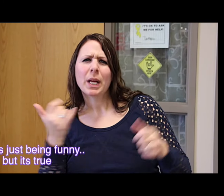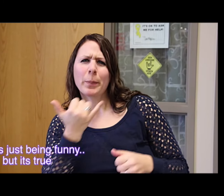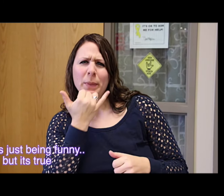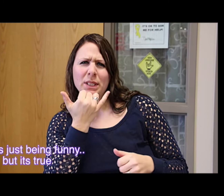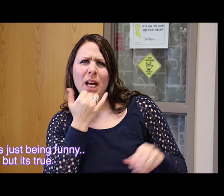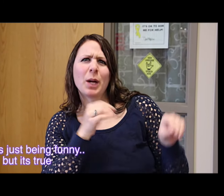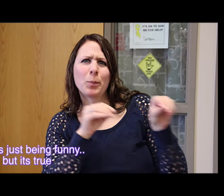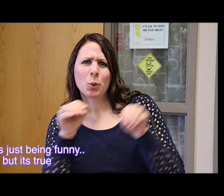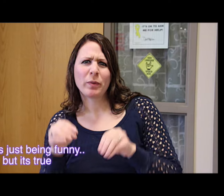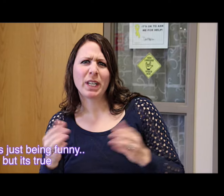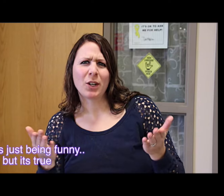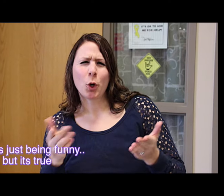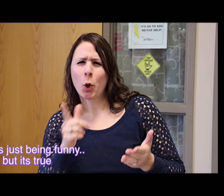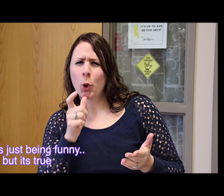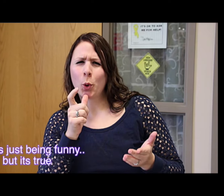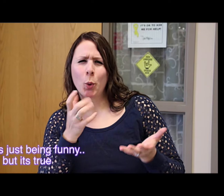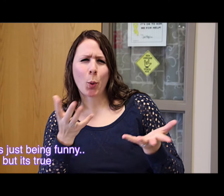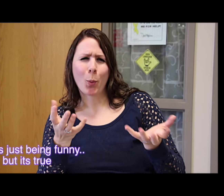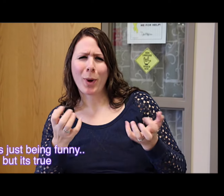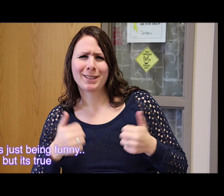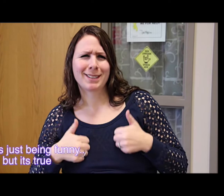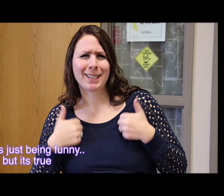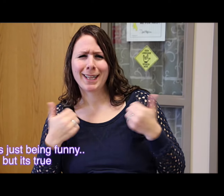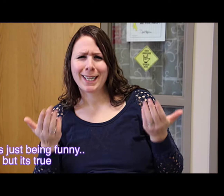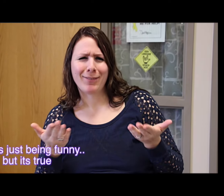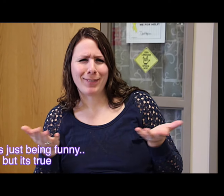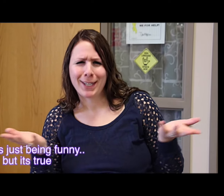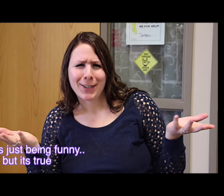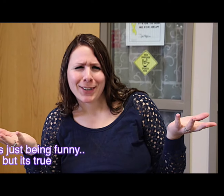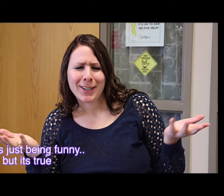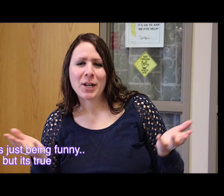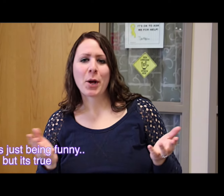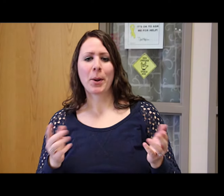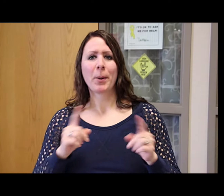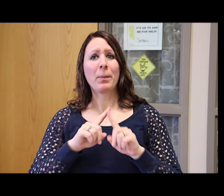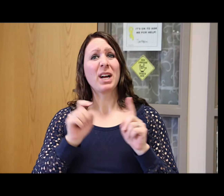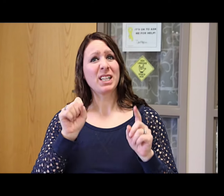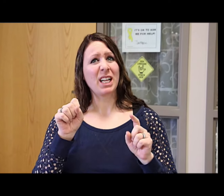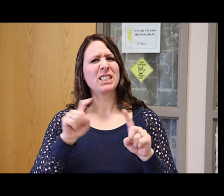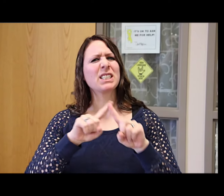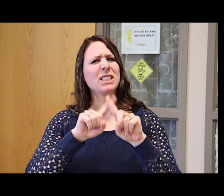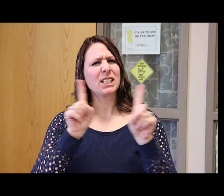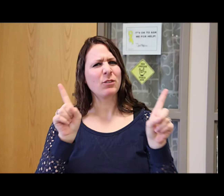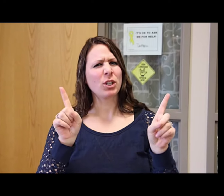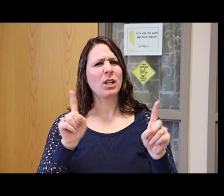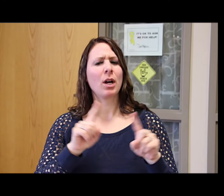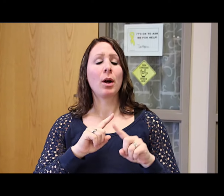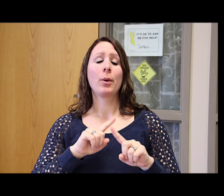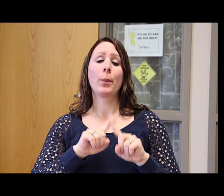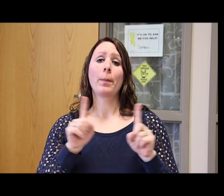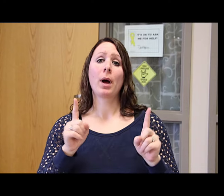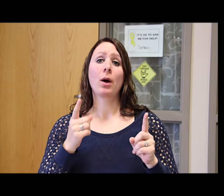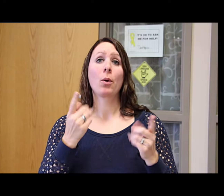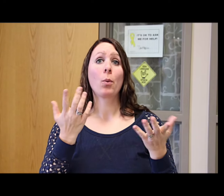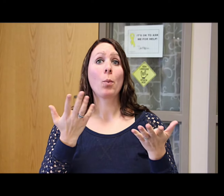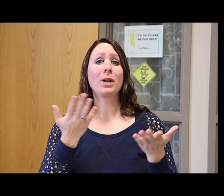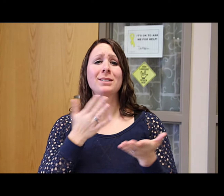a big mistake to move here. Who wants to live here? But yes, it's different. But